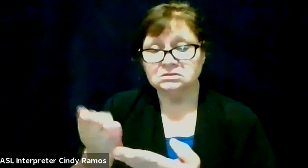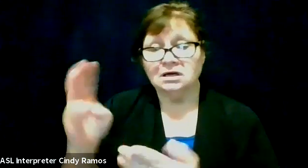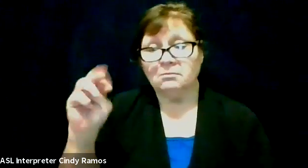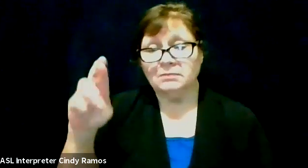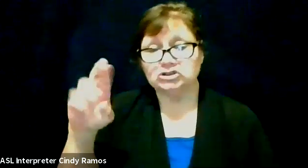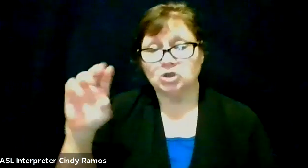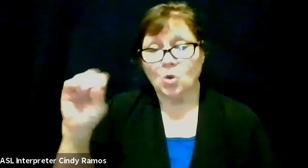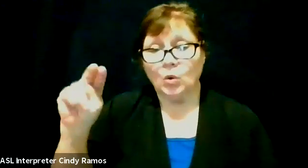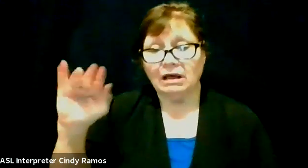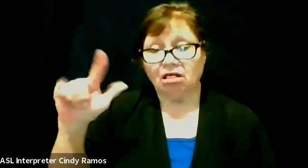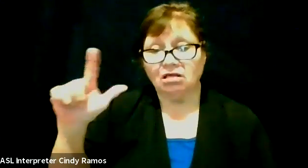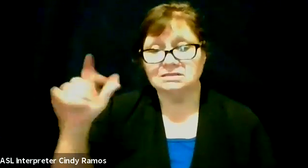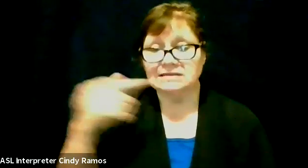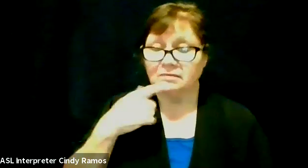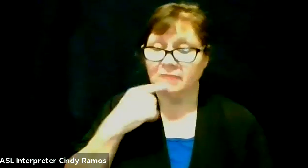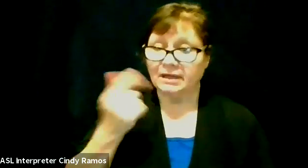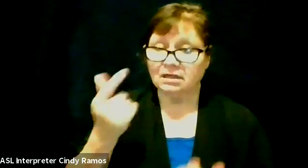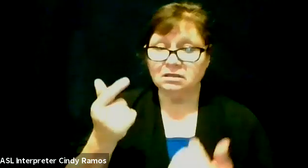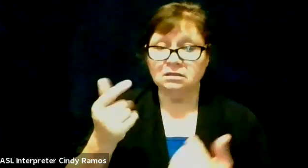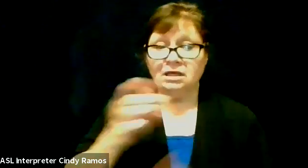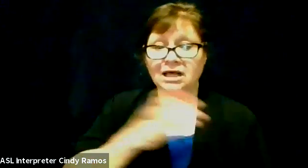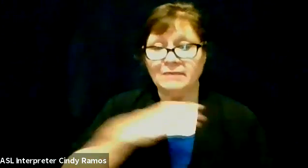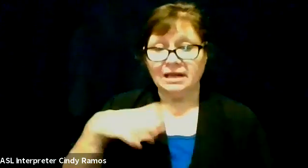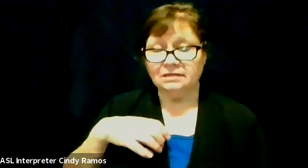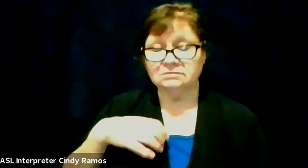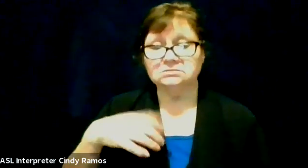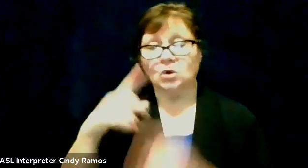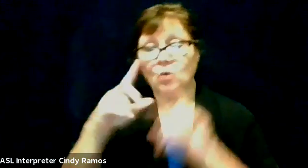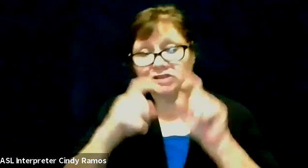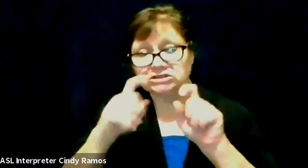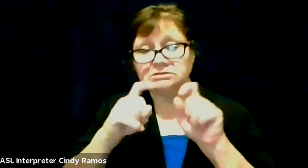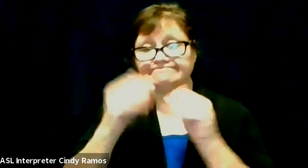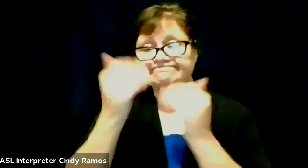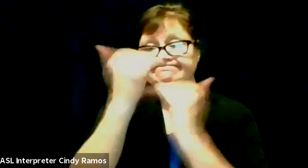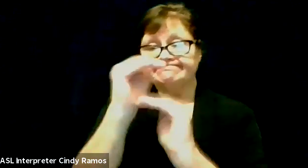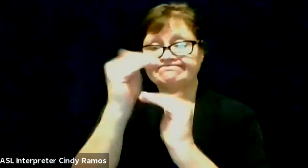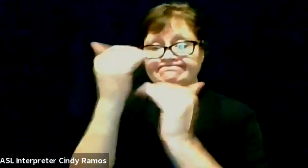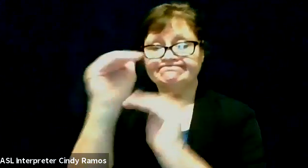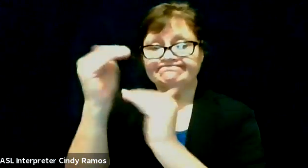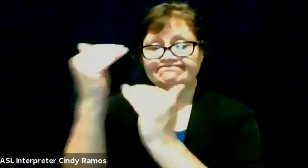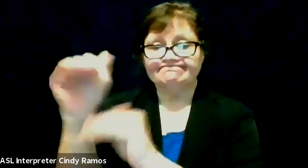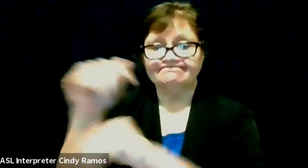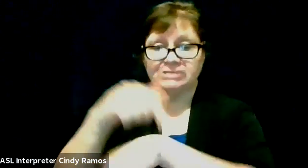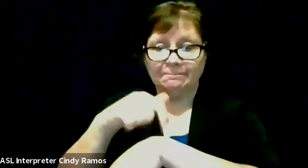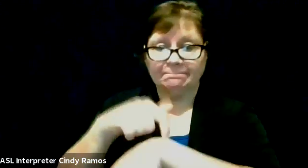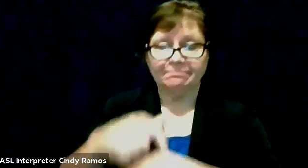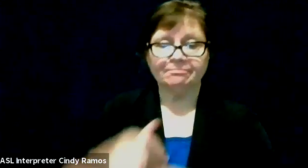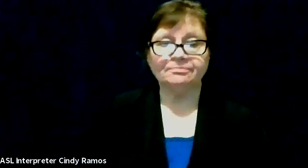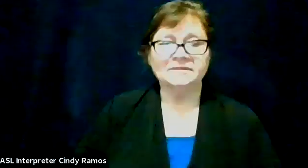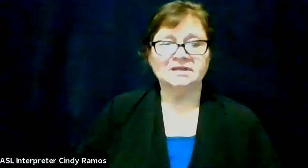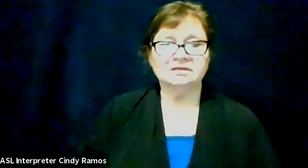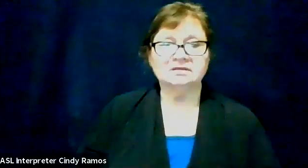O'Neill, putting a time limit on each member's questions and comments, we might want to start with